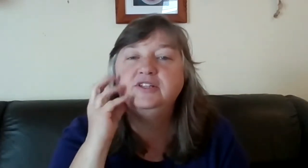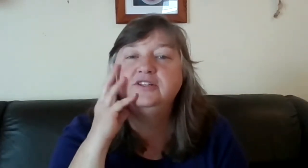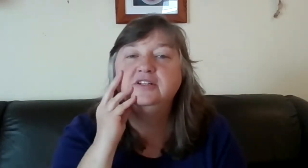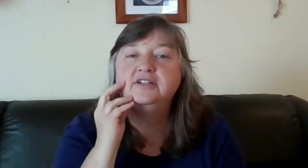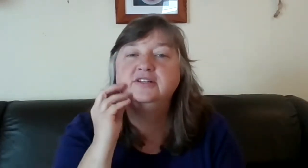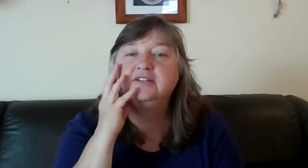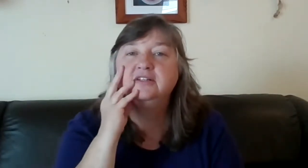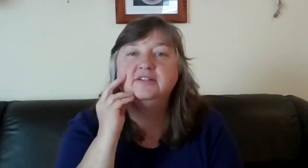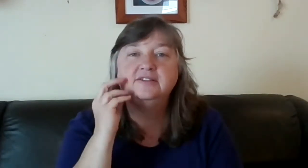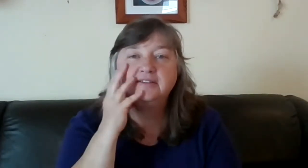Peach.